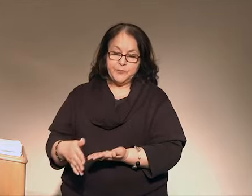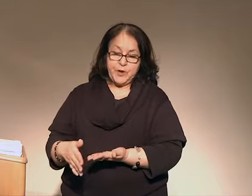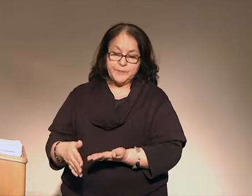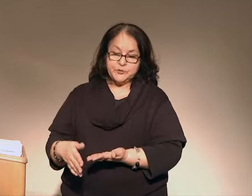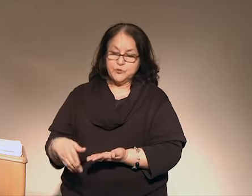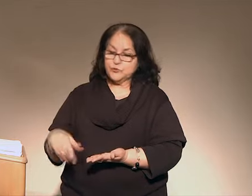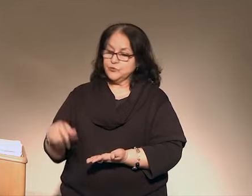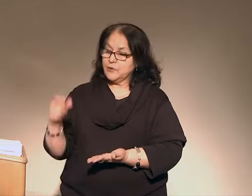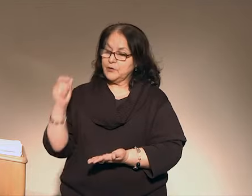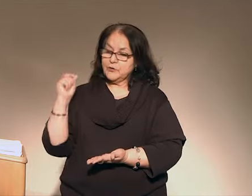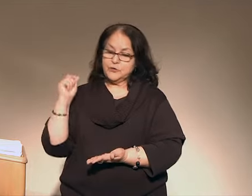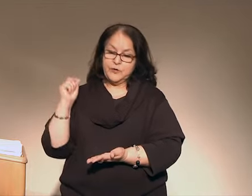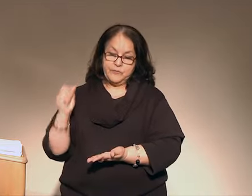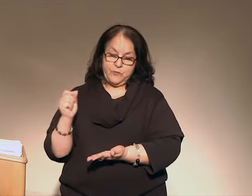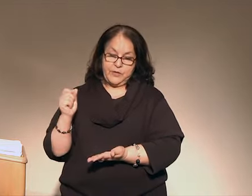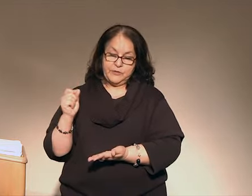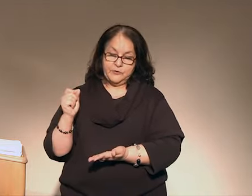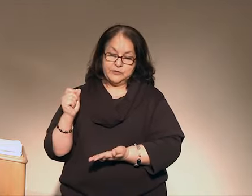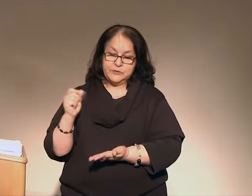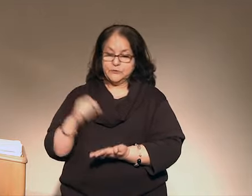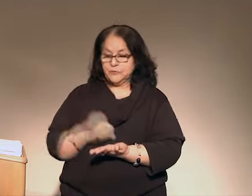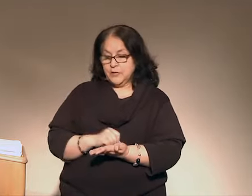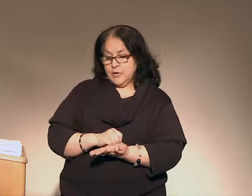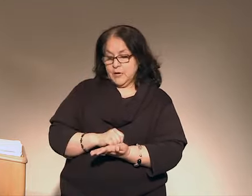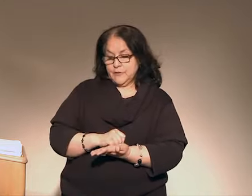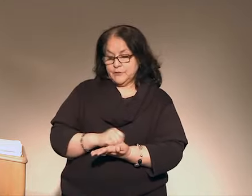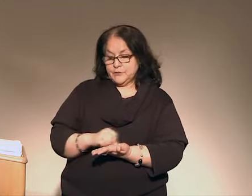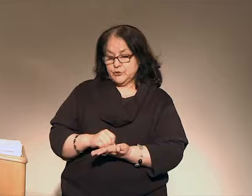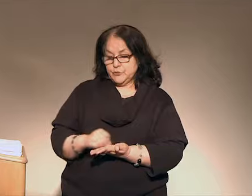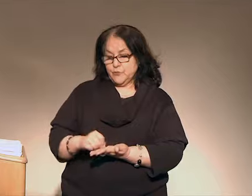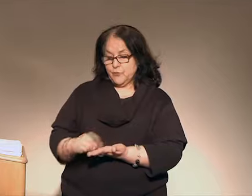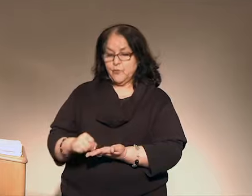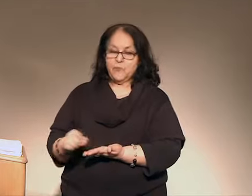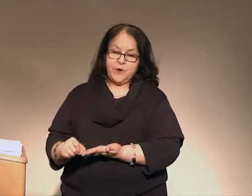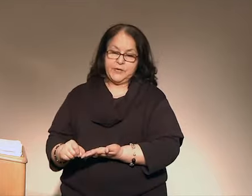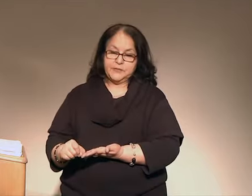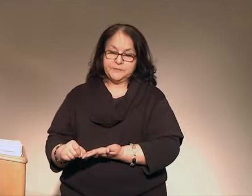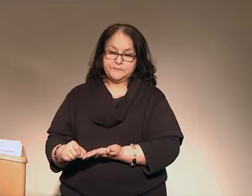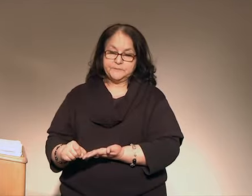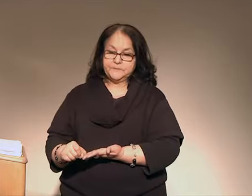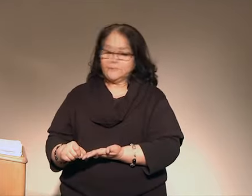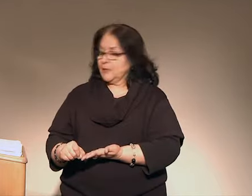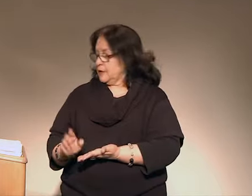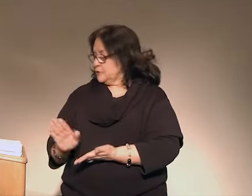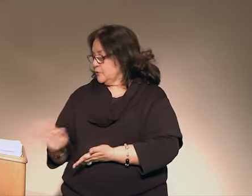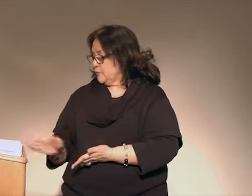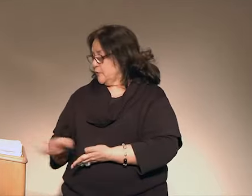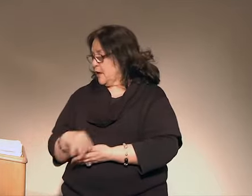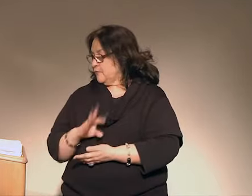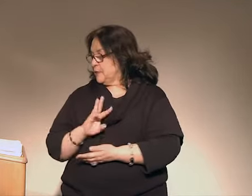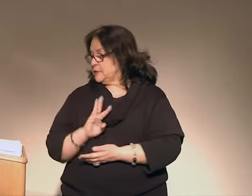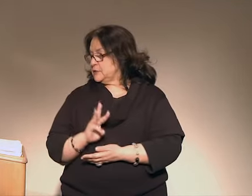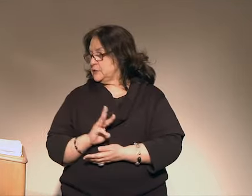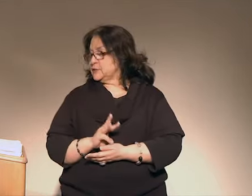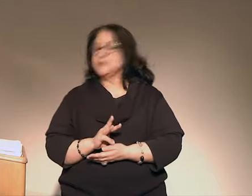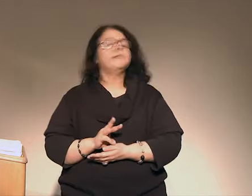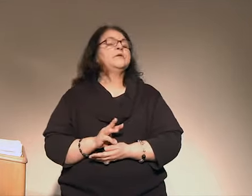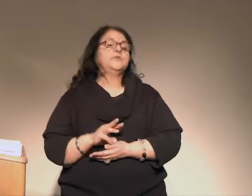perhaps that you're going to write on, and you have your writing utensil, and this is write. Okay, so the vocab for page 6